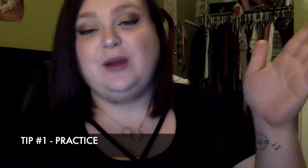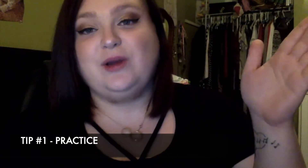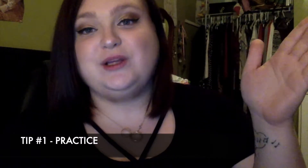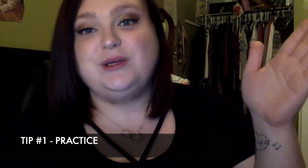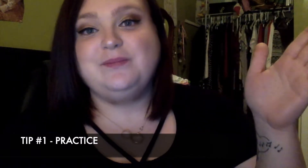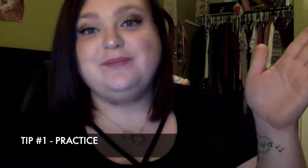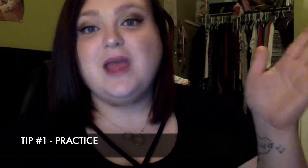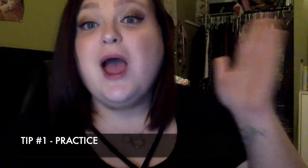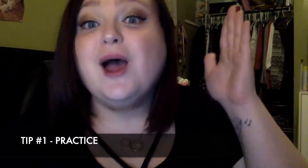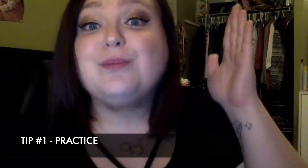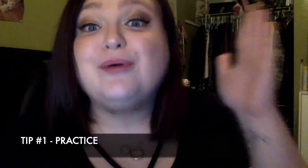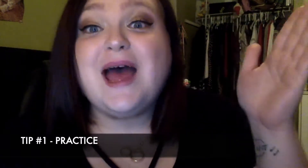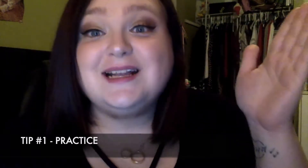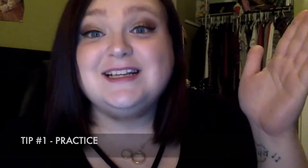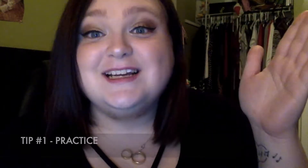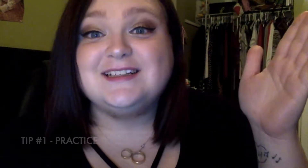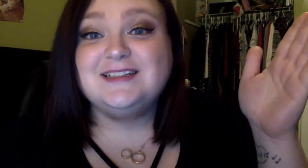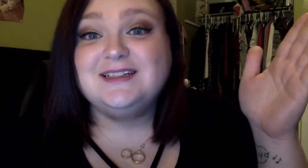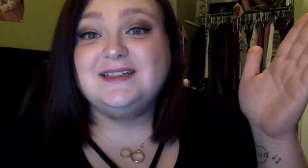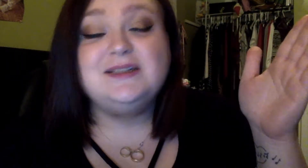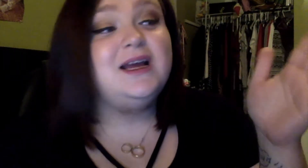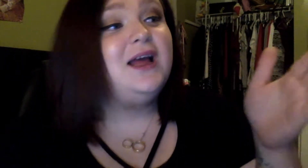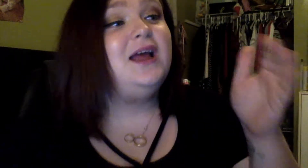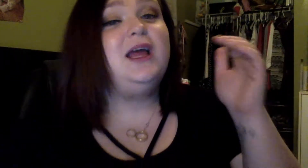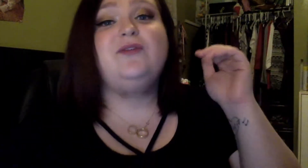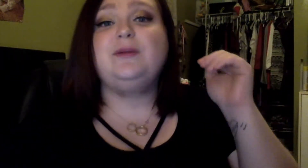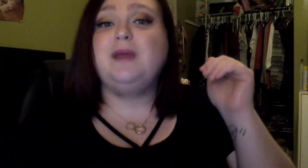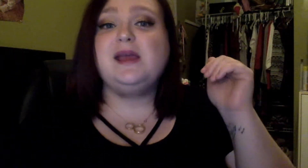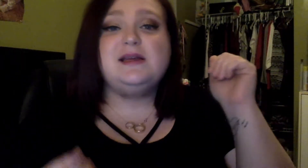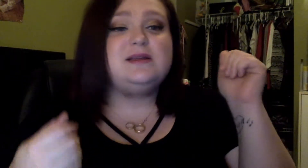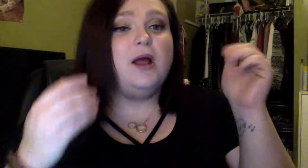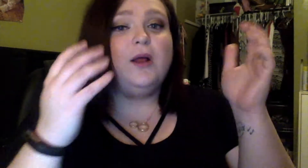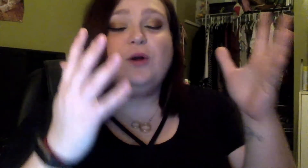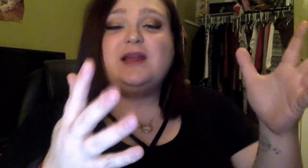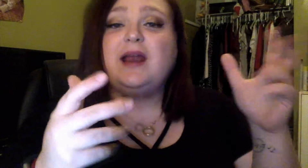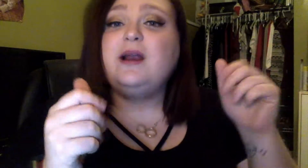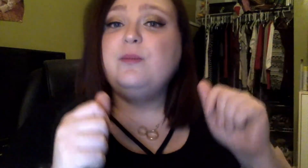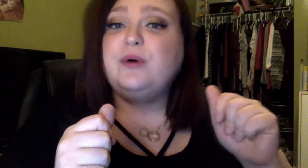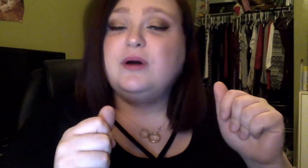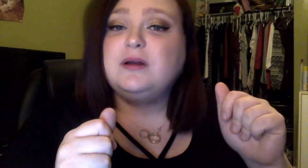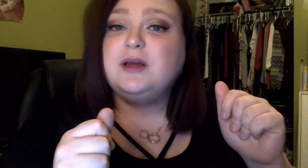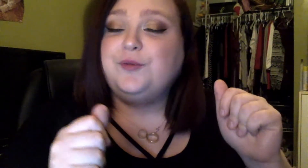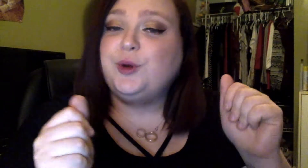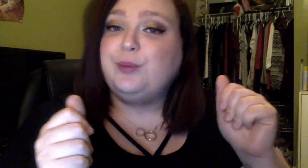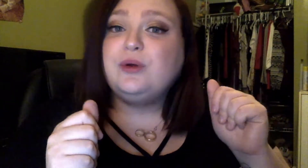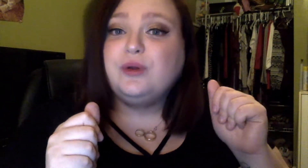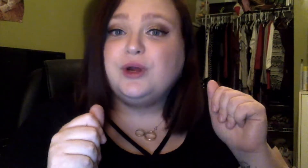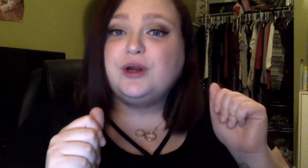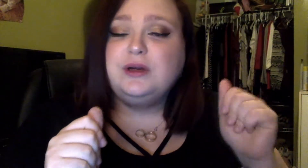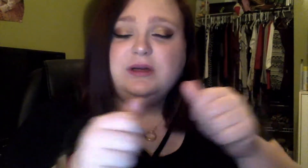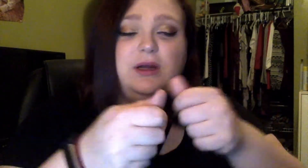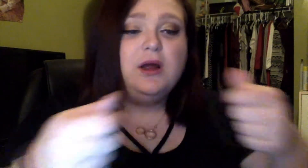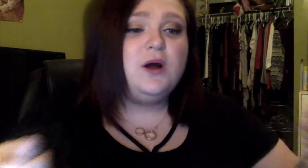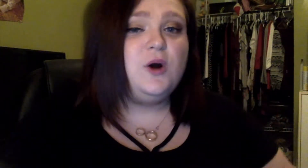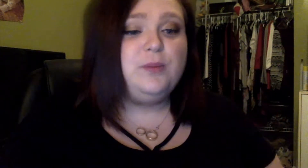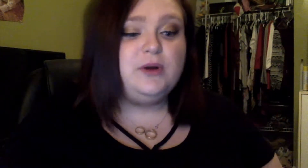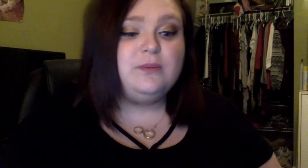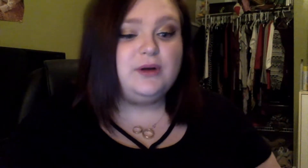language. Practice. If it means getting a book, if you're a book learner, open a book